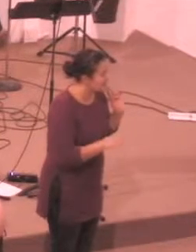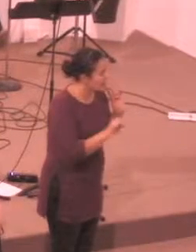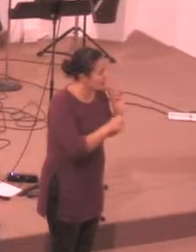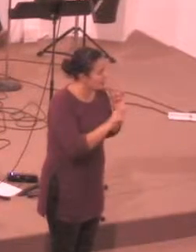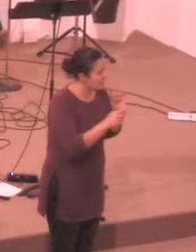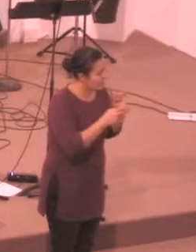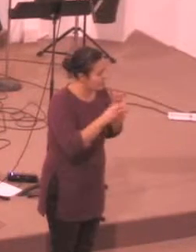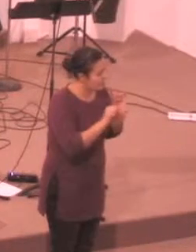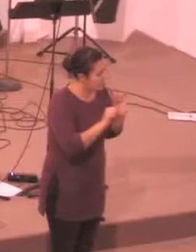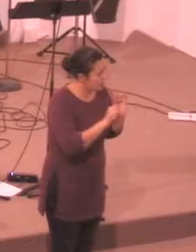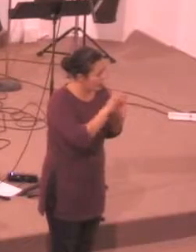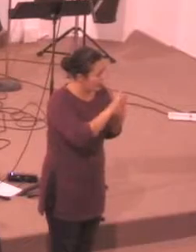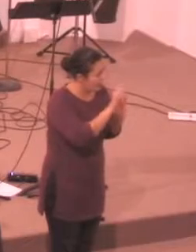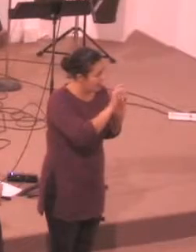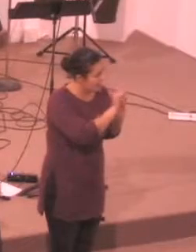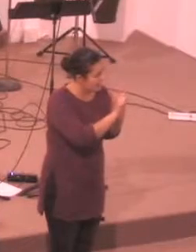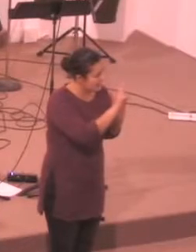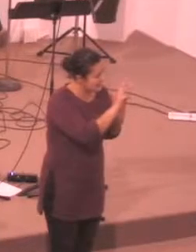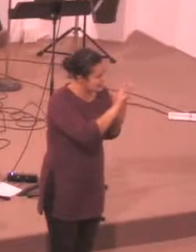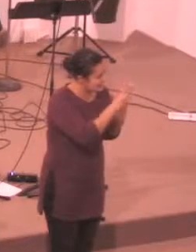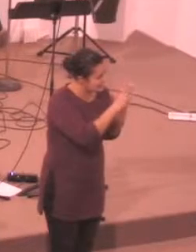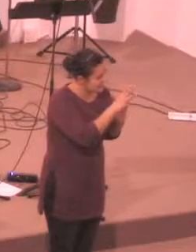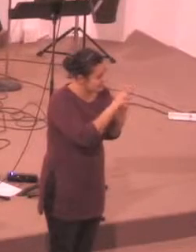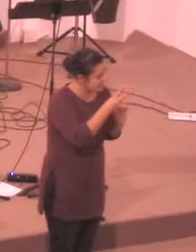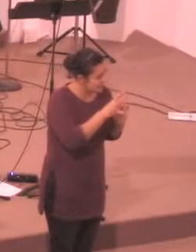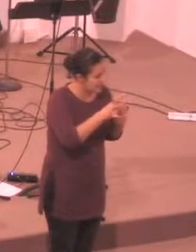16, 17, and 18 says, rejoice.